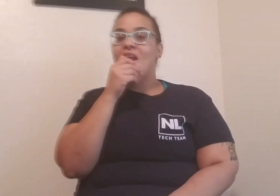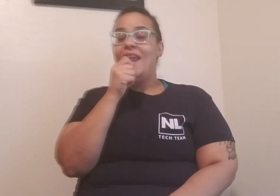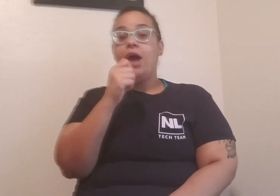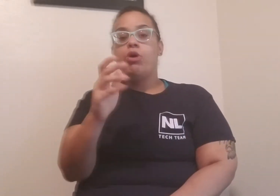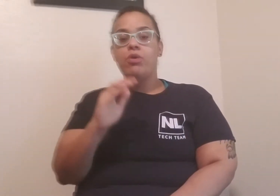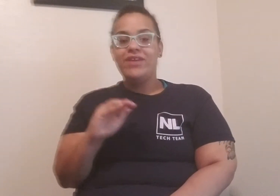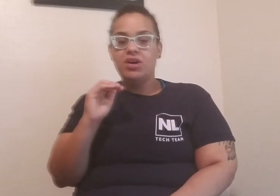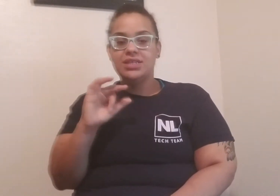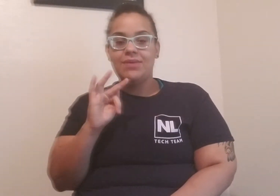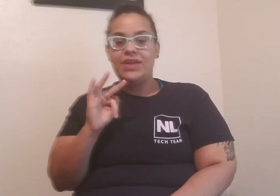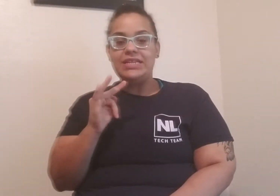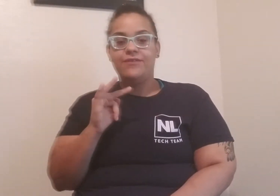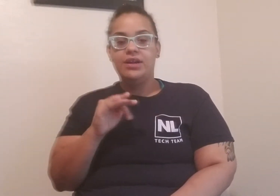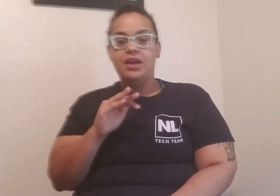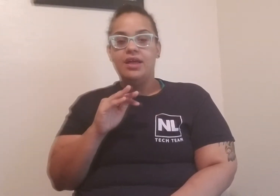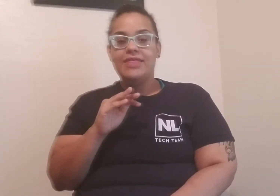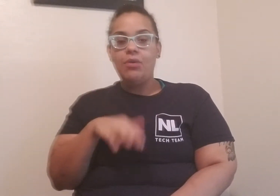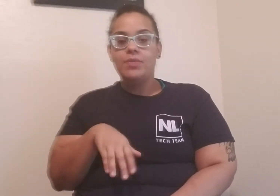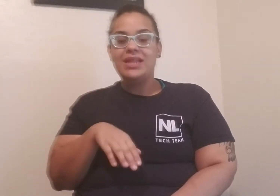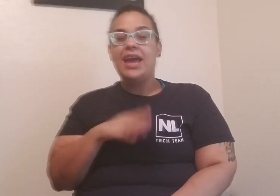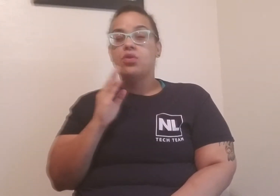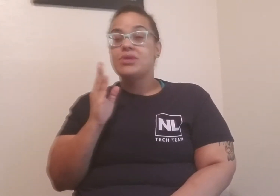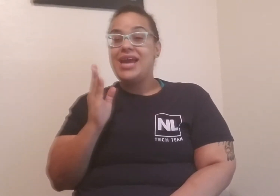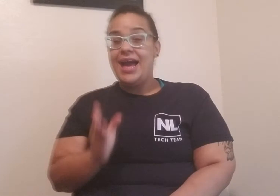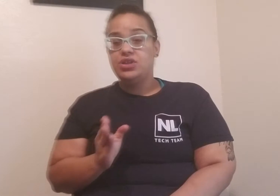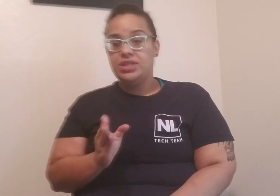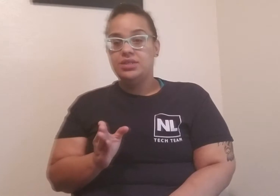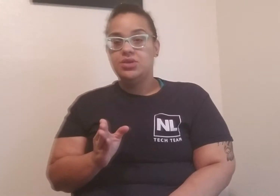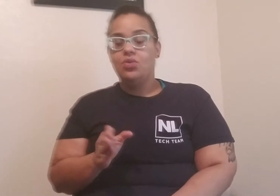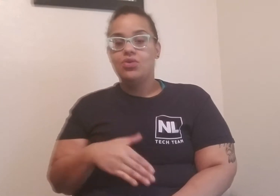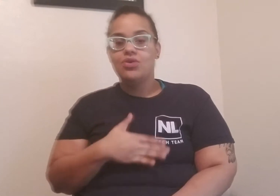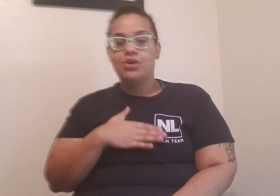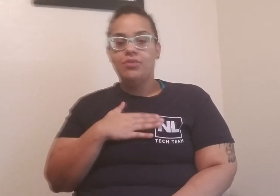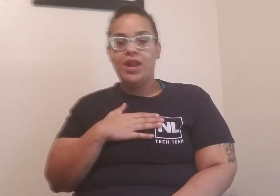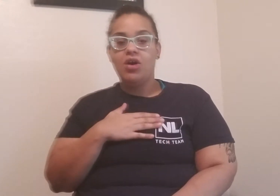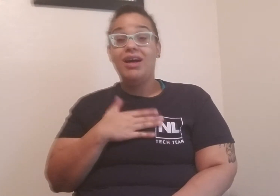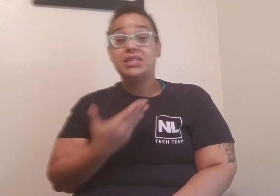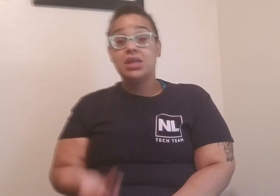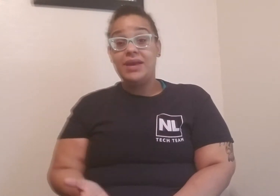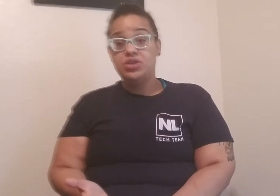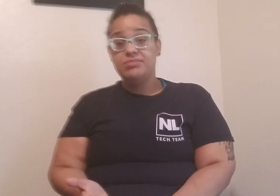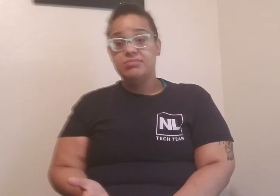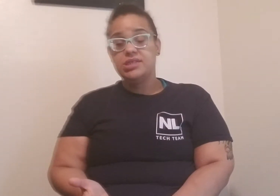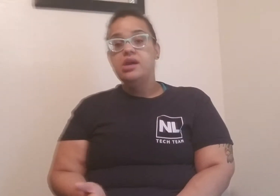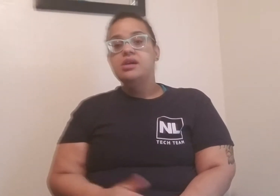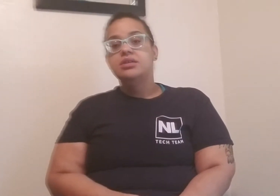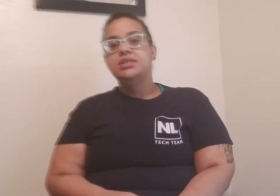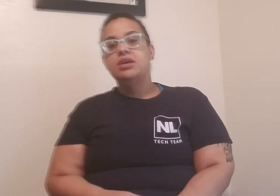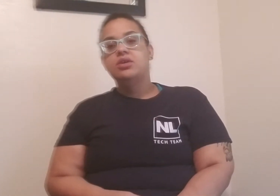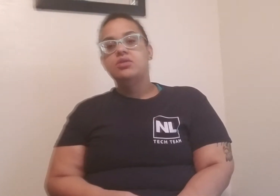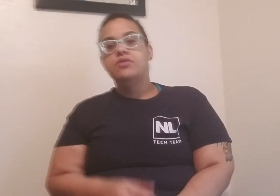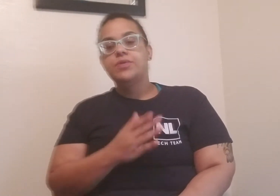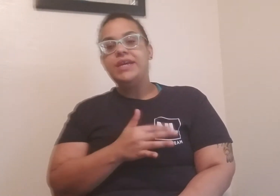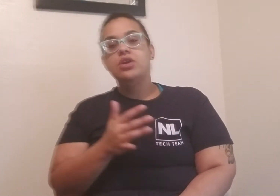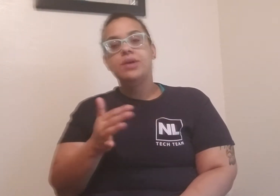Now we're moving on to something different. That will be like the reactions, or what I call exclamations. So from here, I'm going to